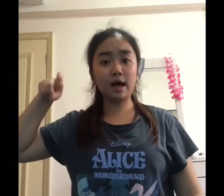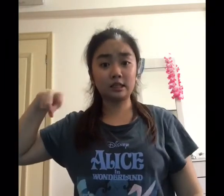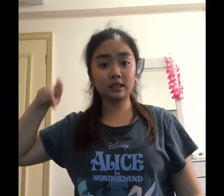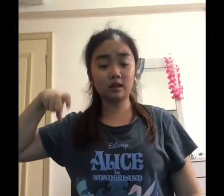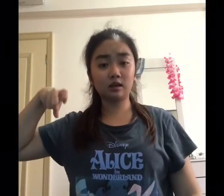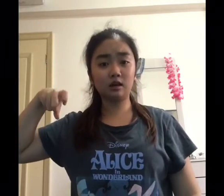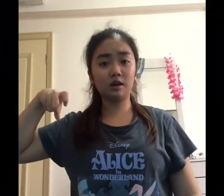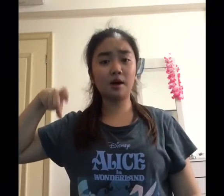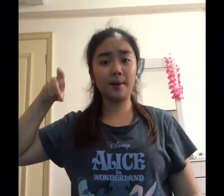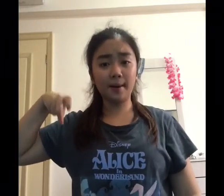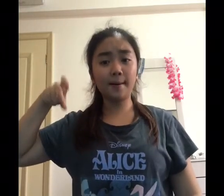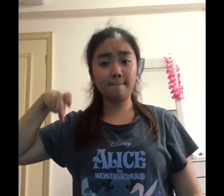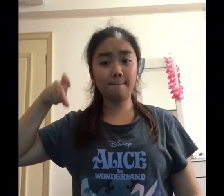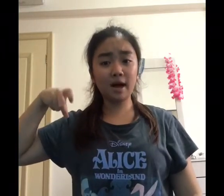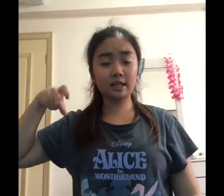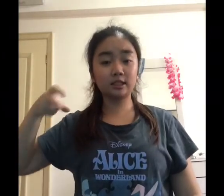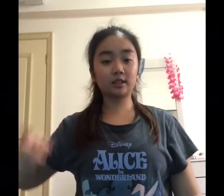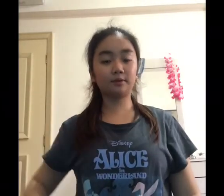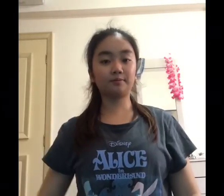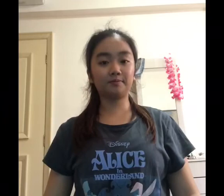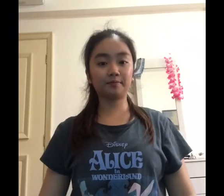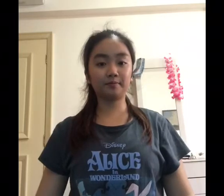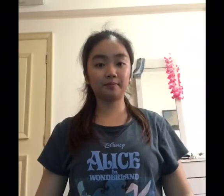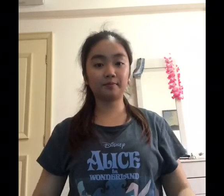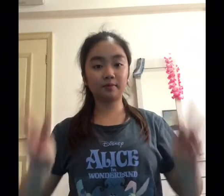Must, must.